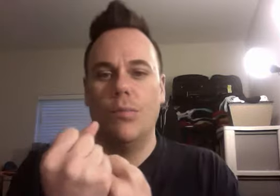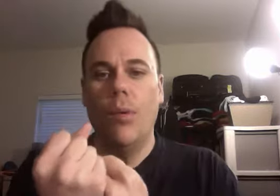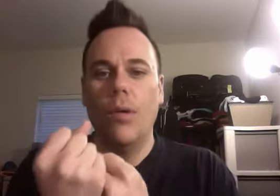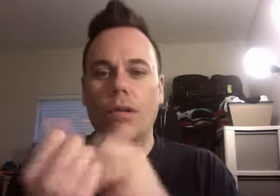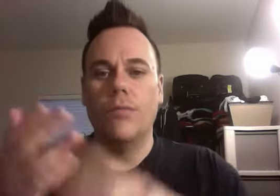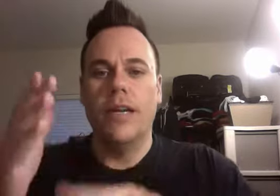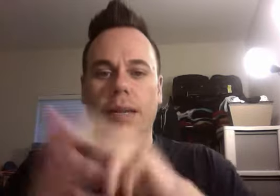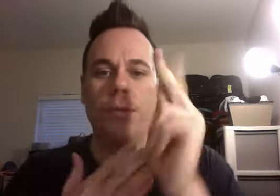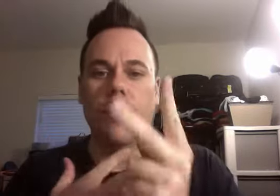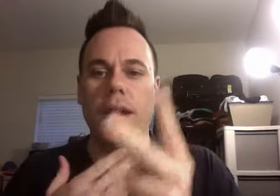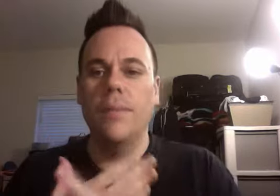support reading program.